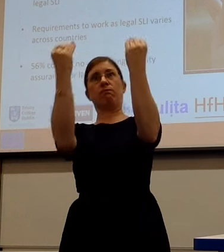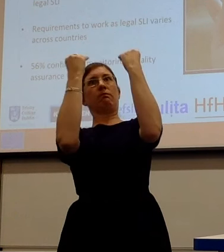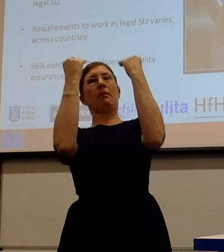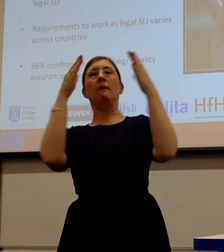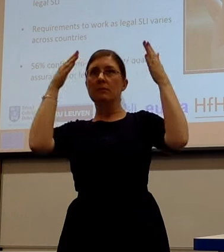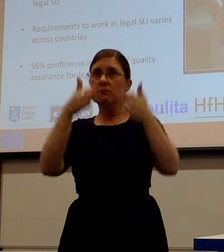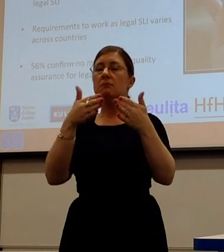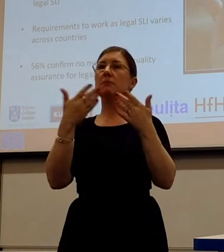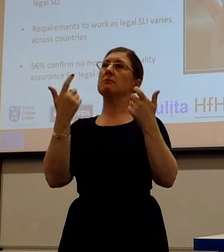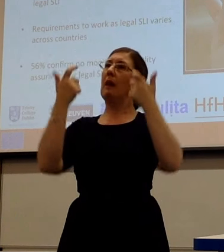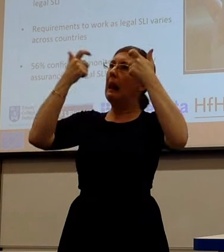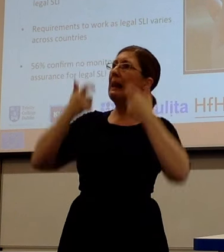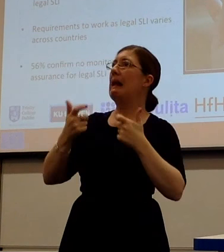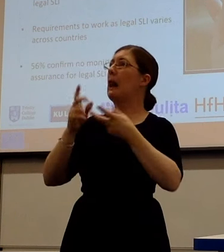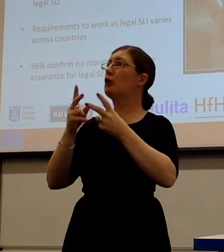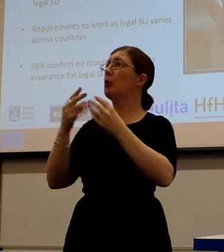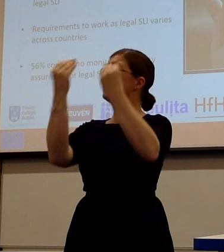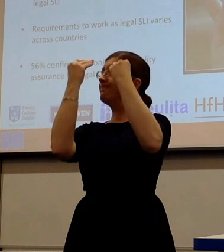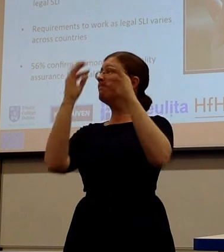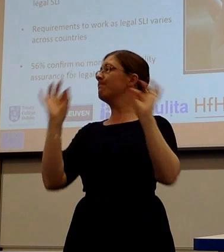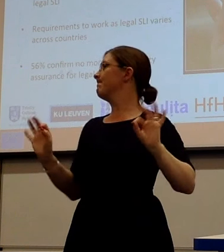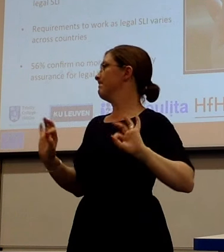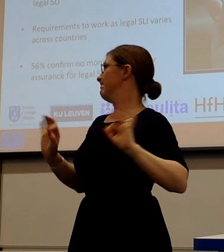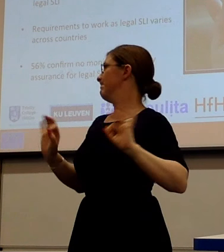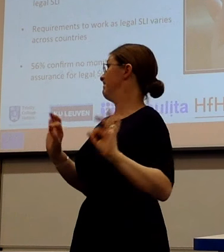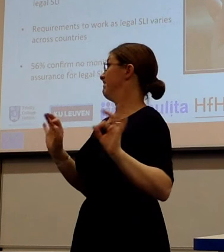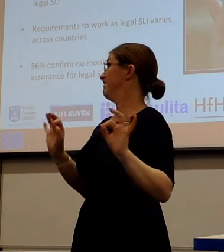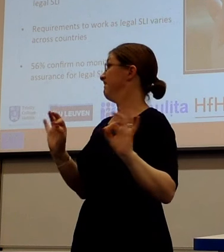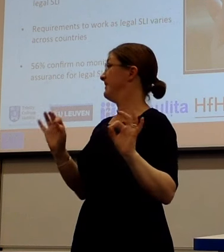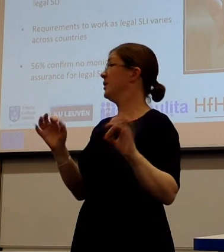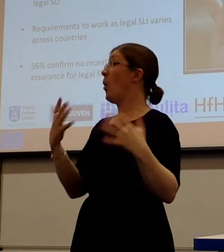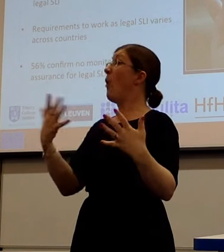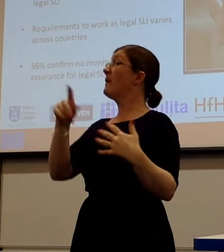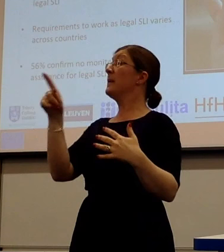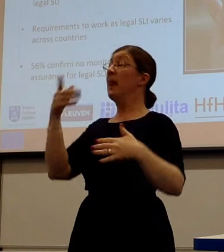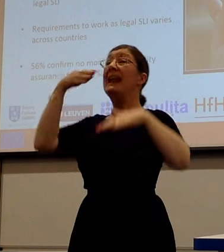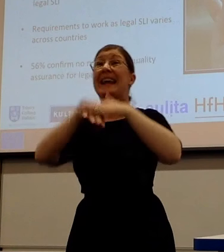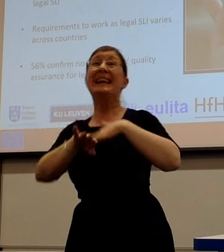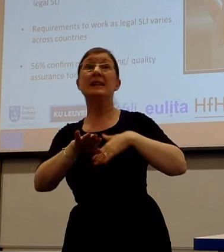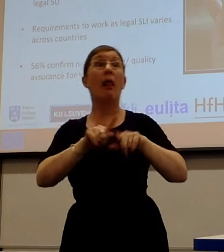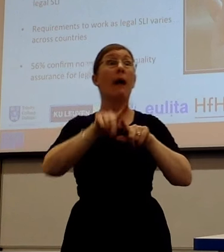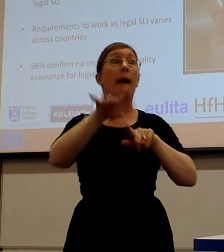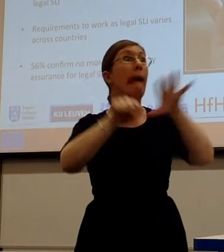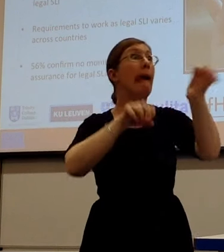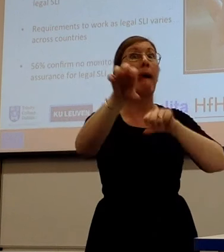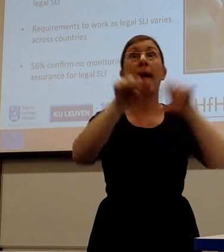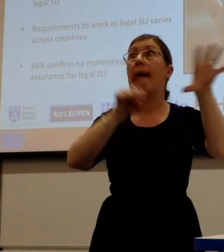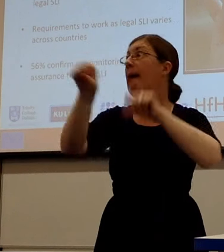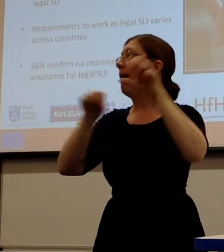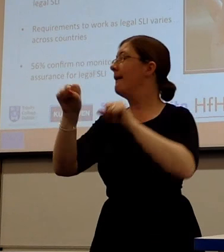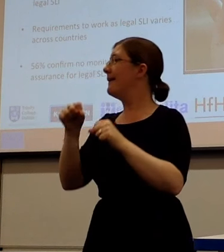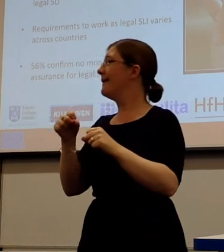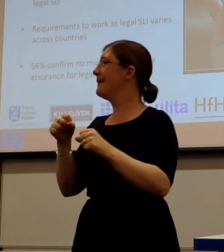What we did get was a lot of people said that there wasn't any specific legal training available within sign language interpreting. It was very ad